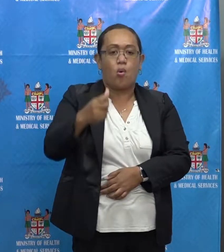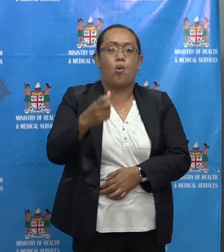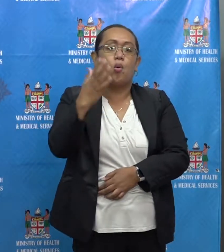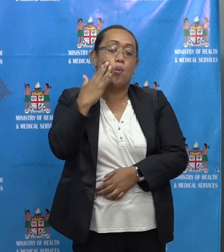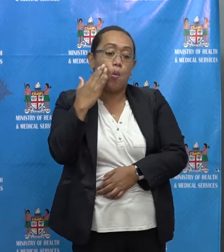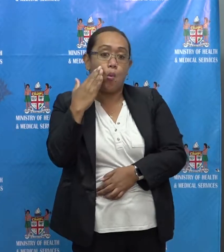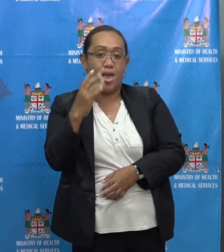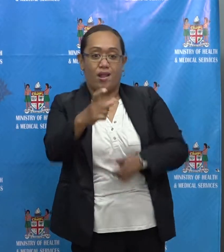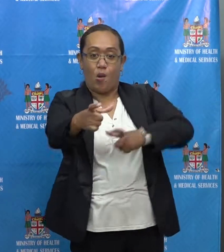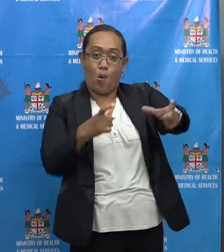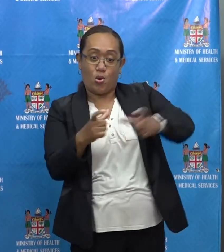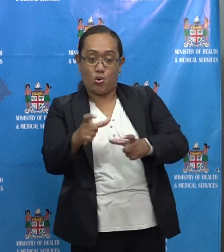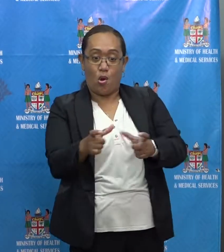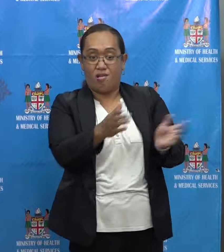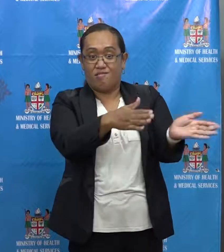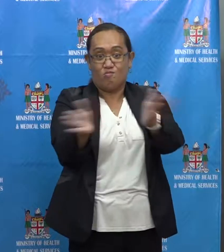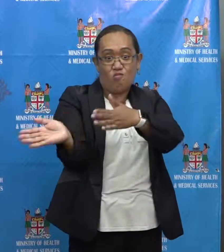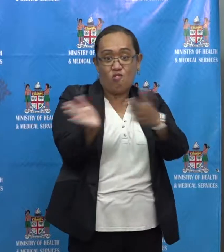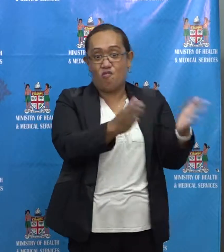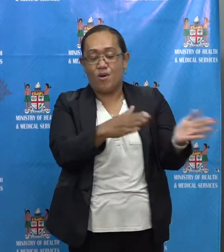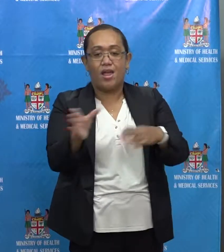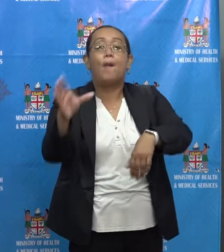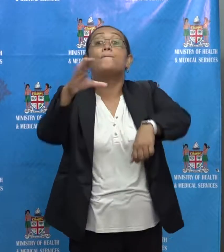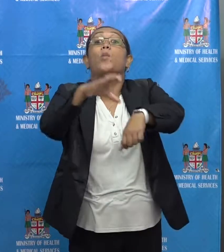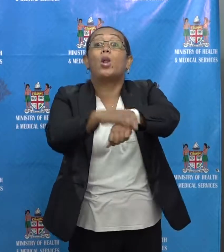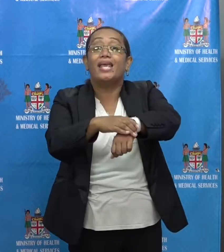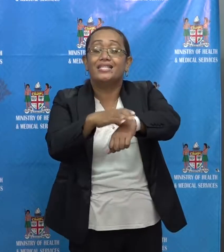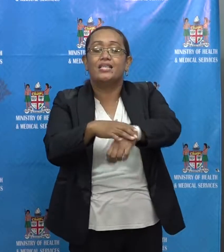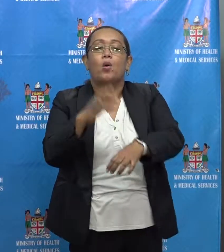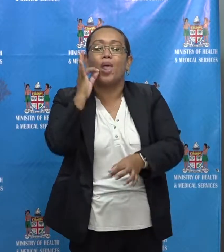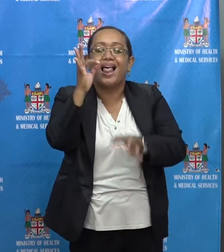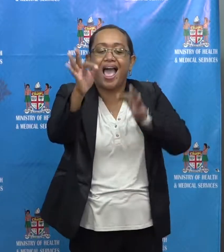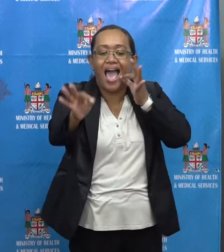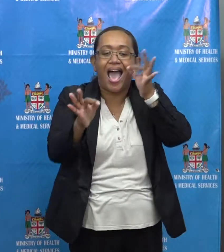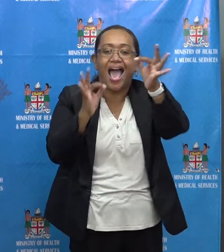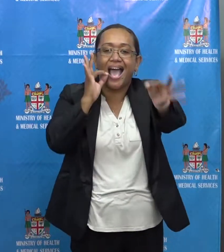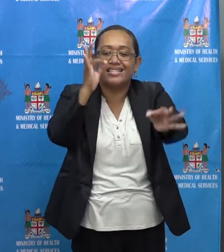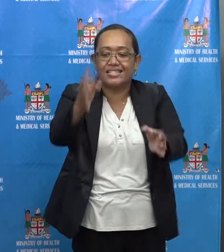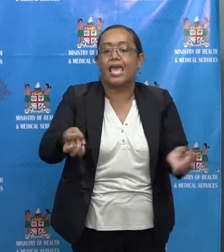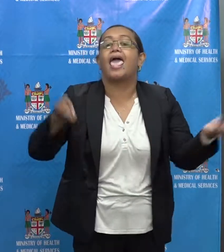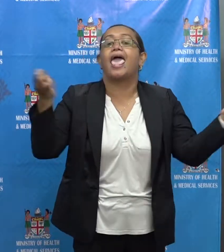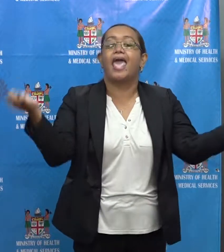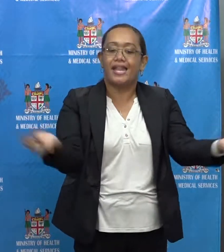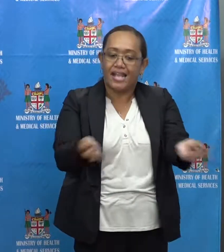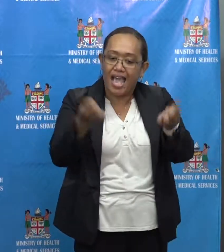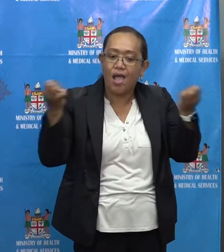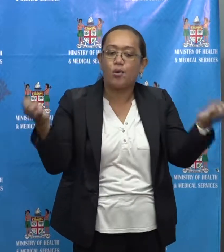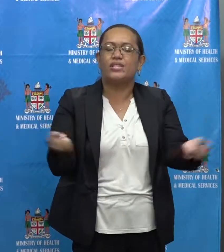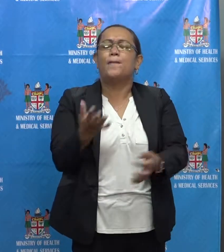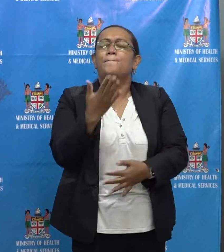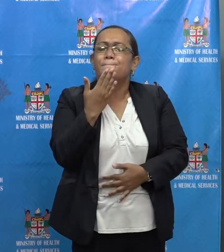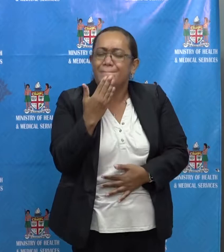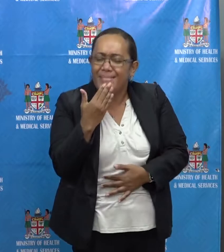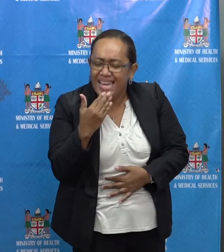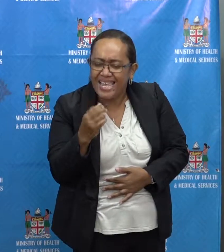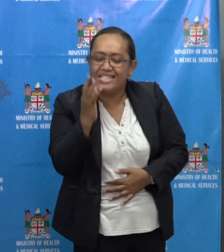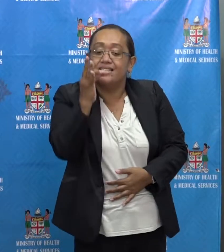movement, the Fiji police will be asking, encouraging, and persuading people to stay